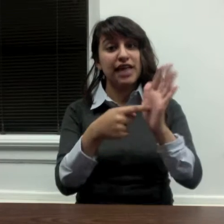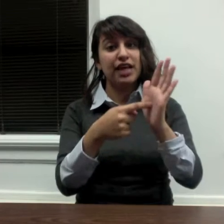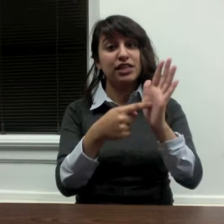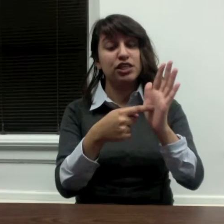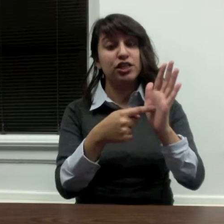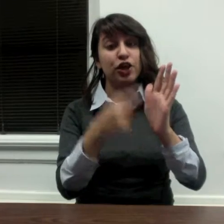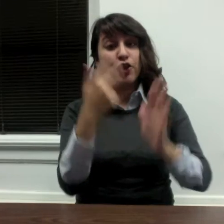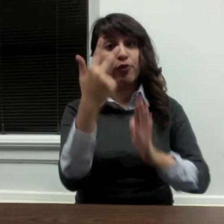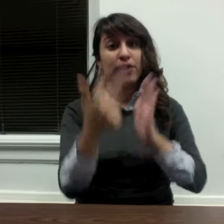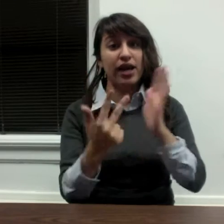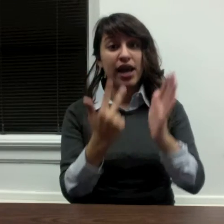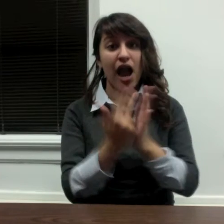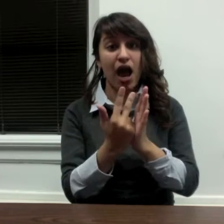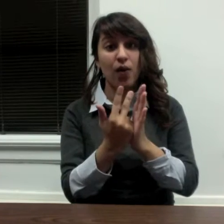or a 6-hour format.